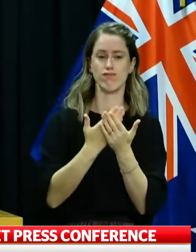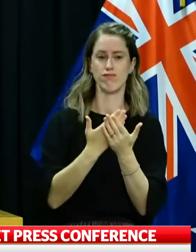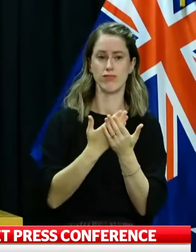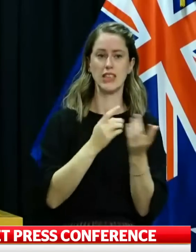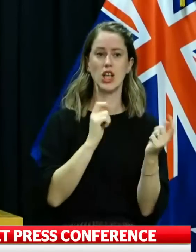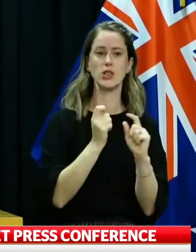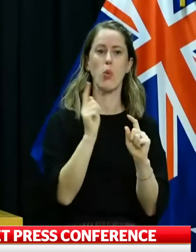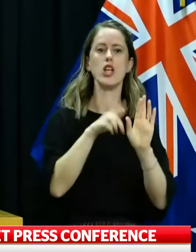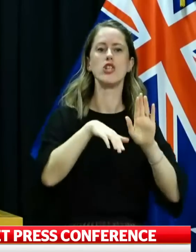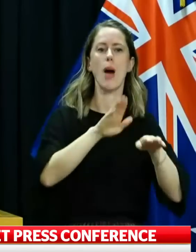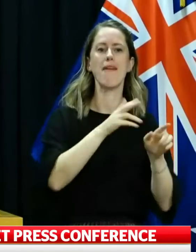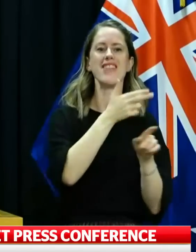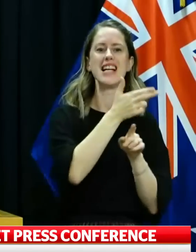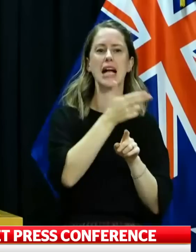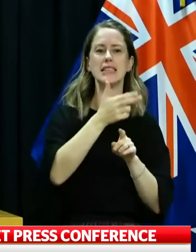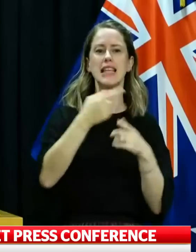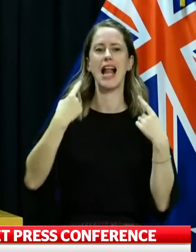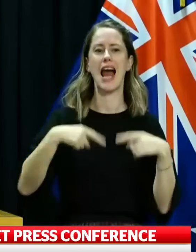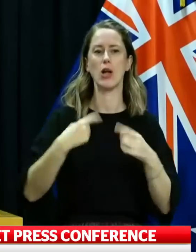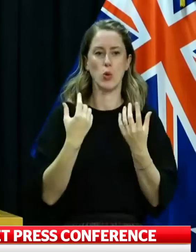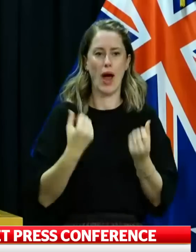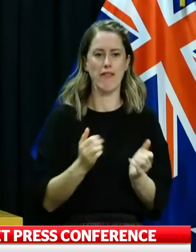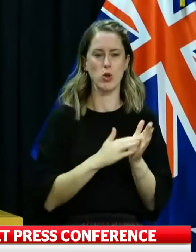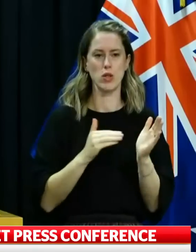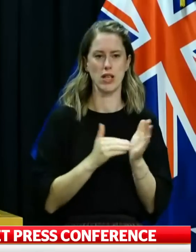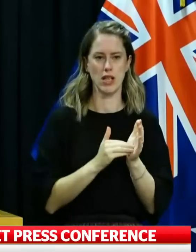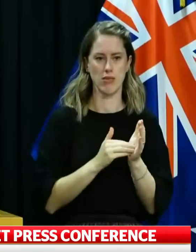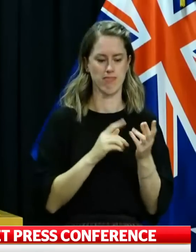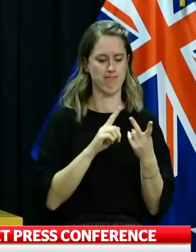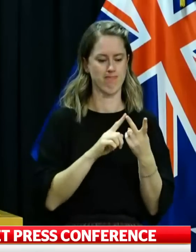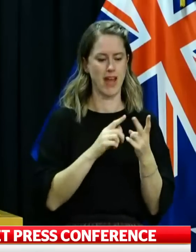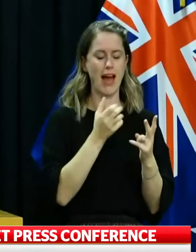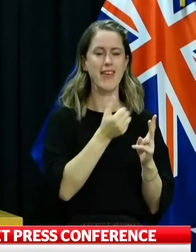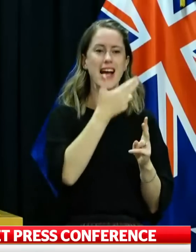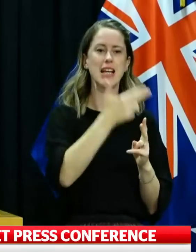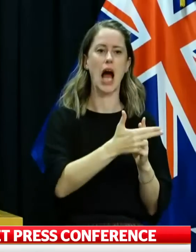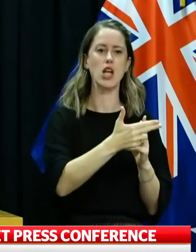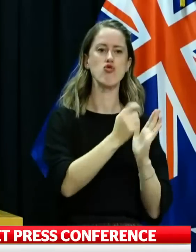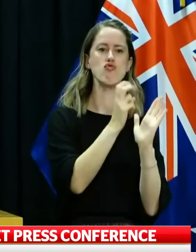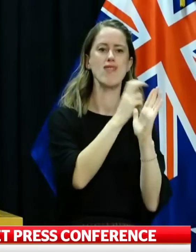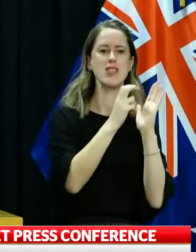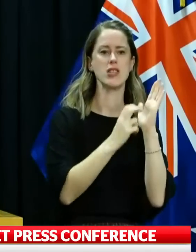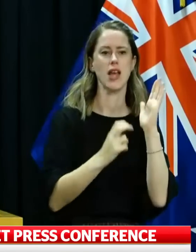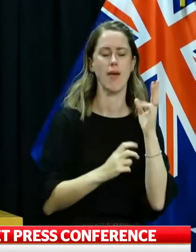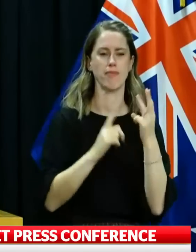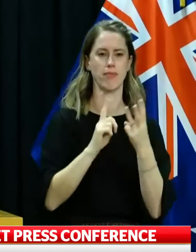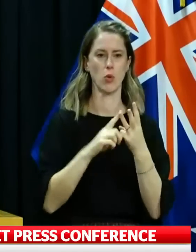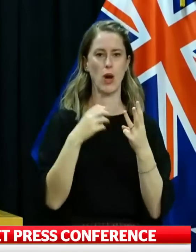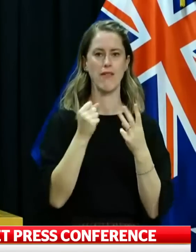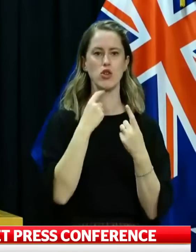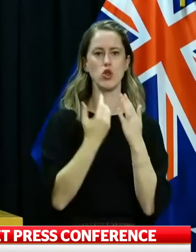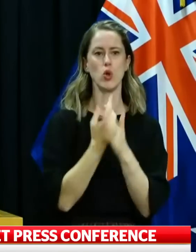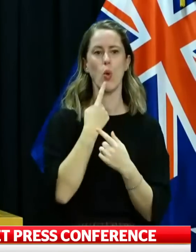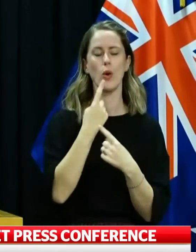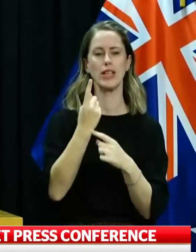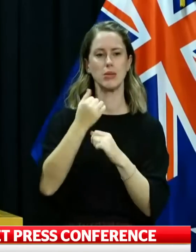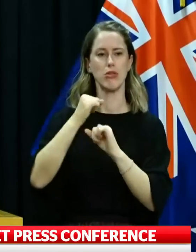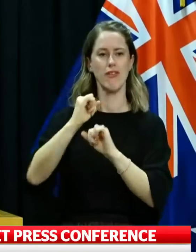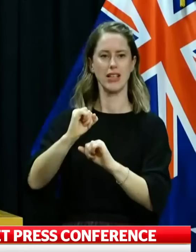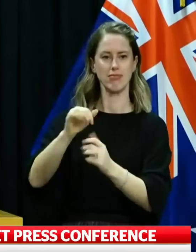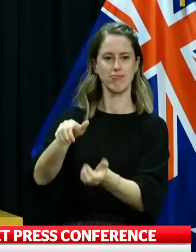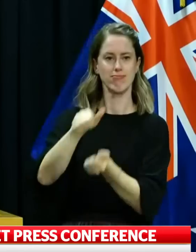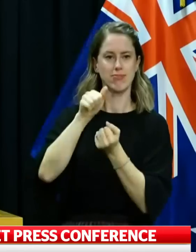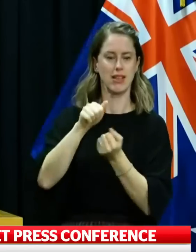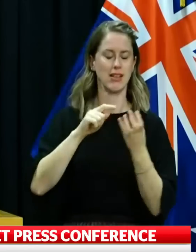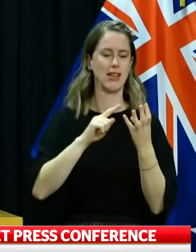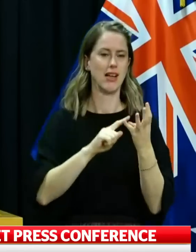are able to be in circulation in New Zealand. We've got the gun register, we've got the firearm prevention orders, we've also got the firearms unit,